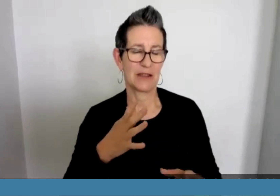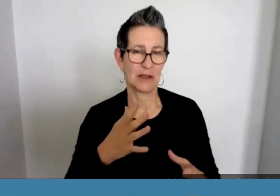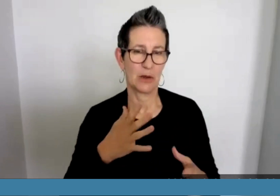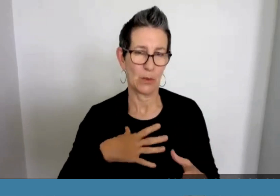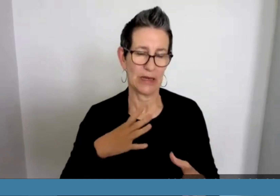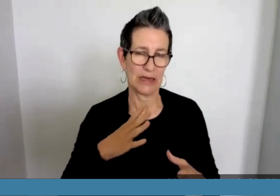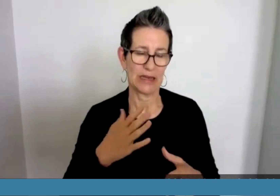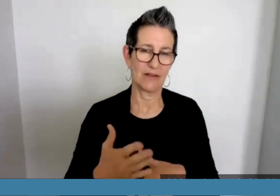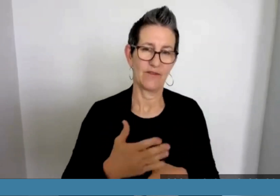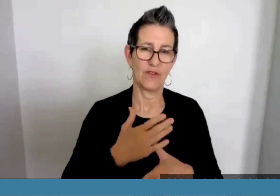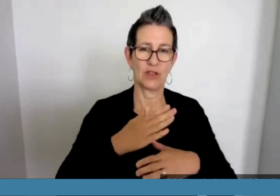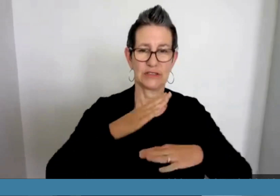leadership there.